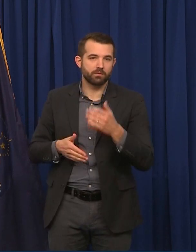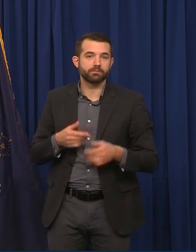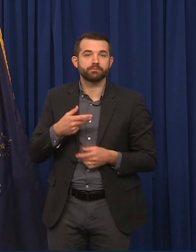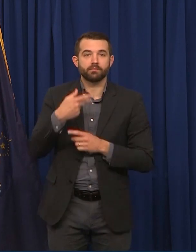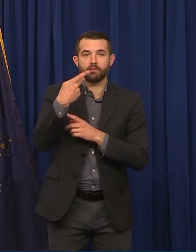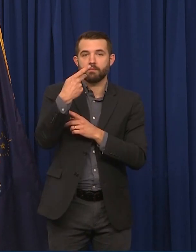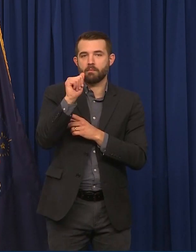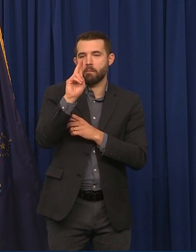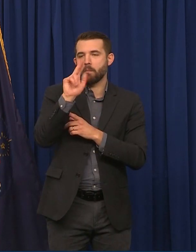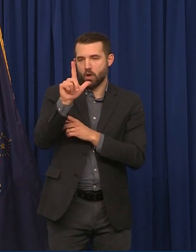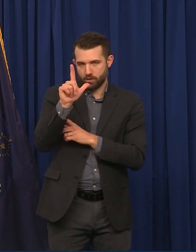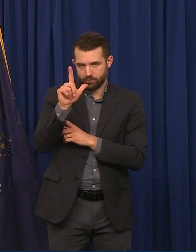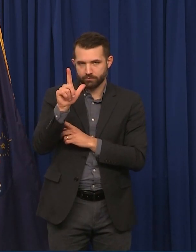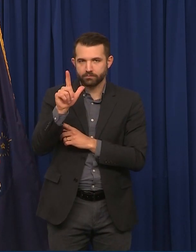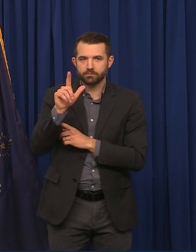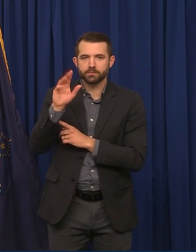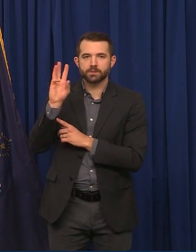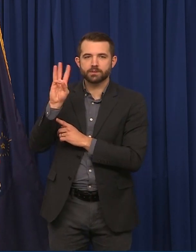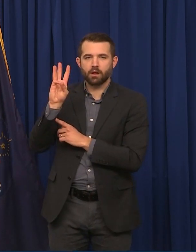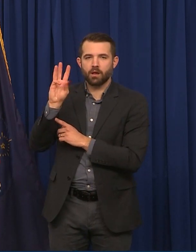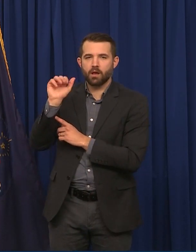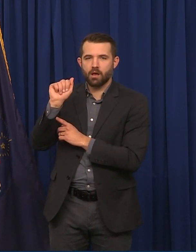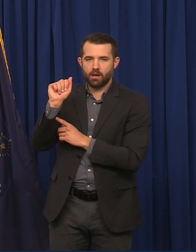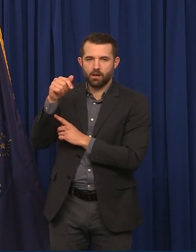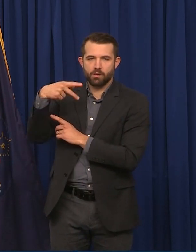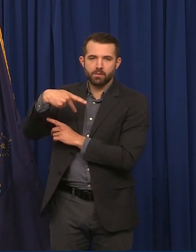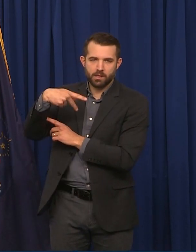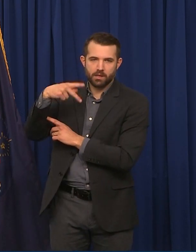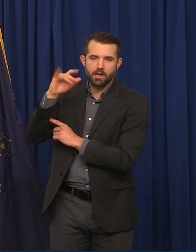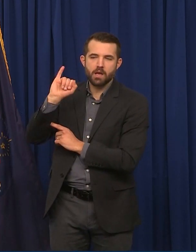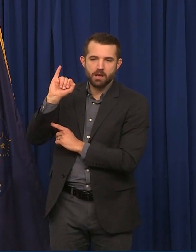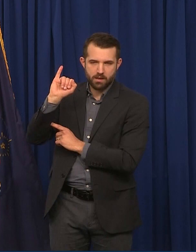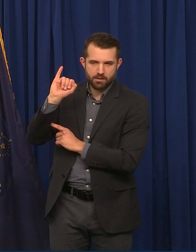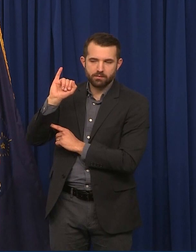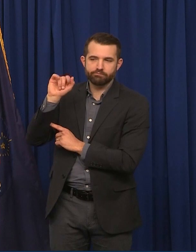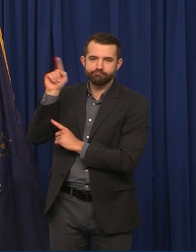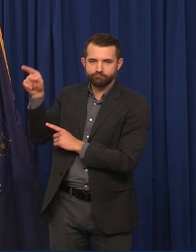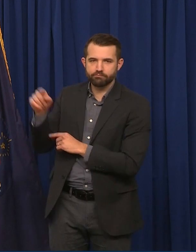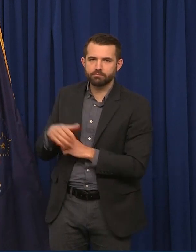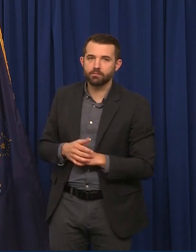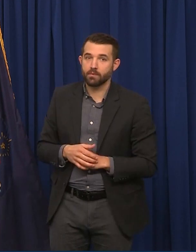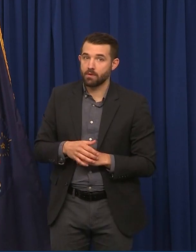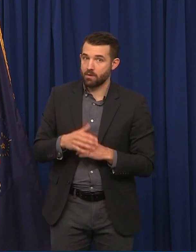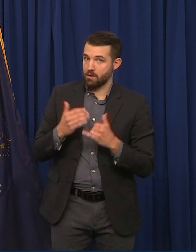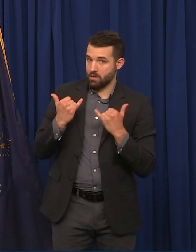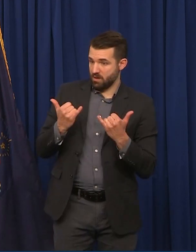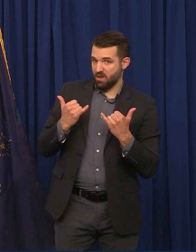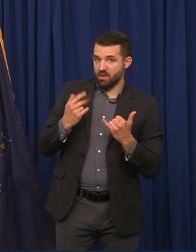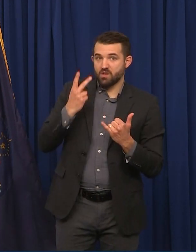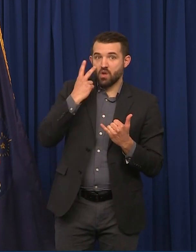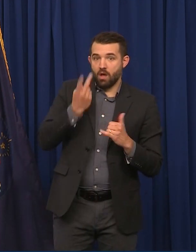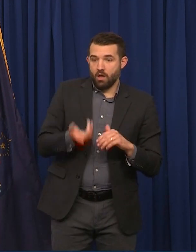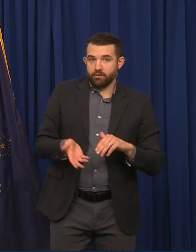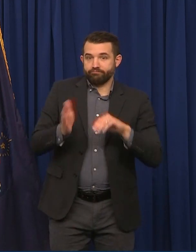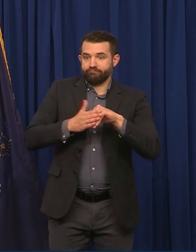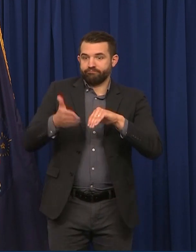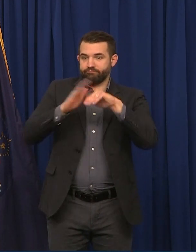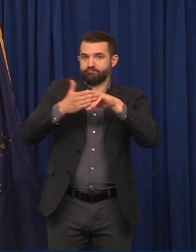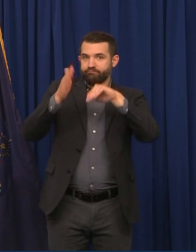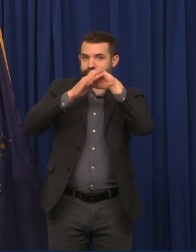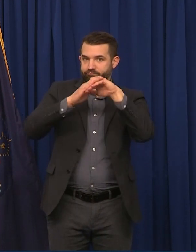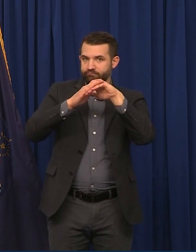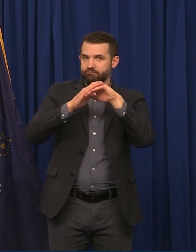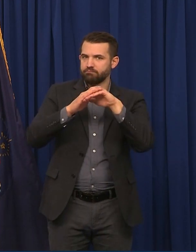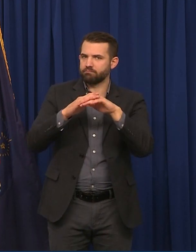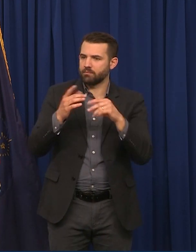Hey, Dr. Shah, how's it going? As we see this rapid increase in cases, can you talk about how the gumshoe detectives are